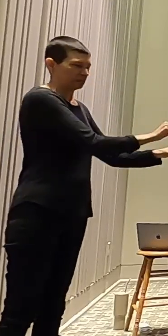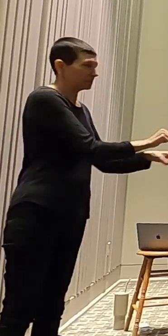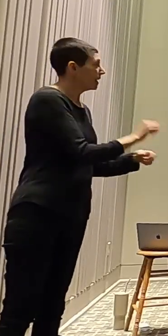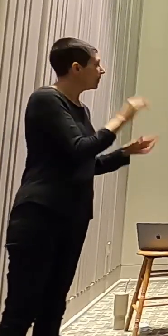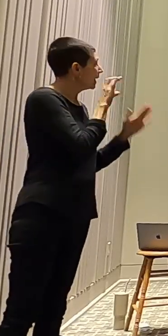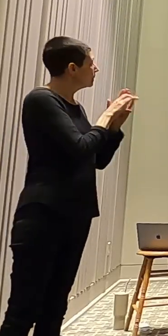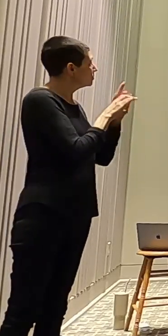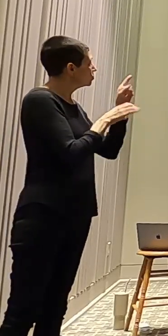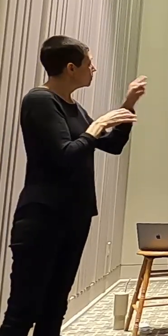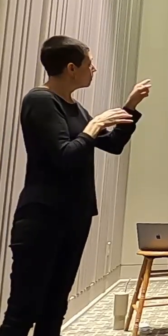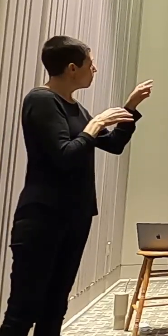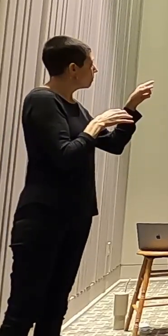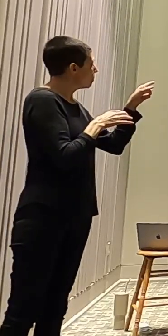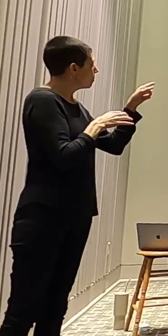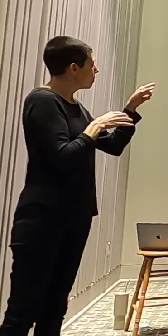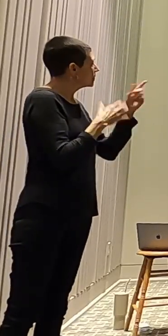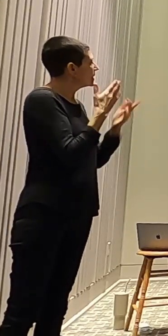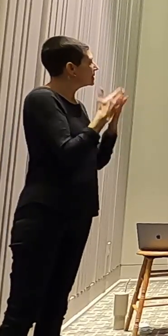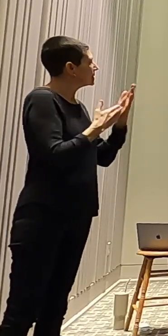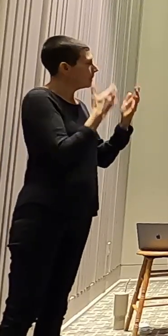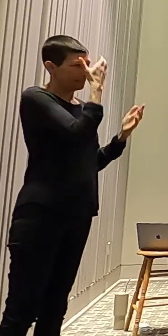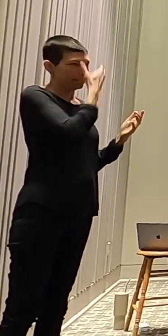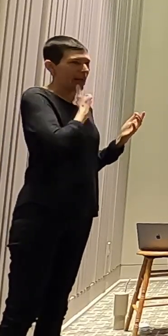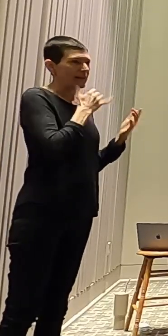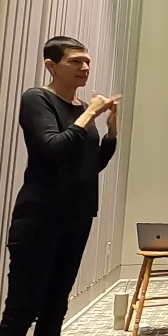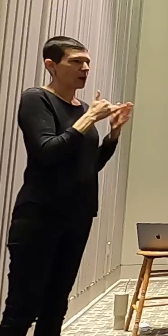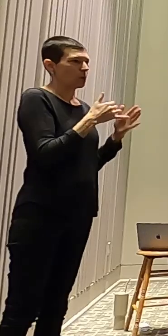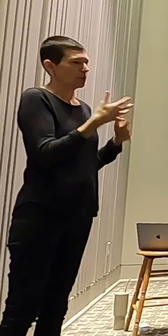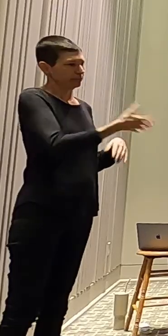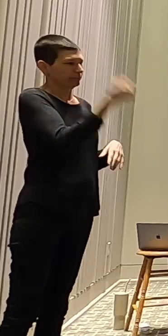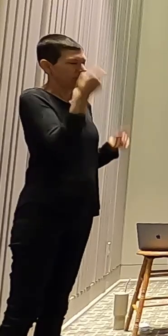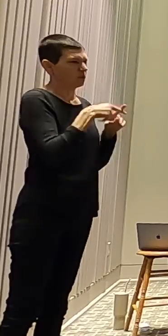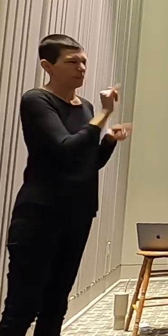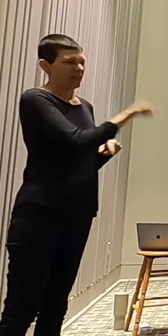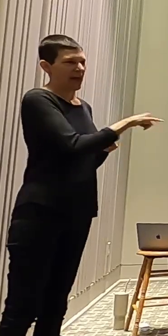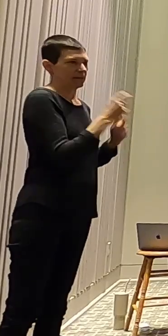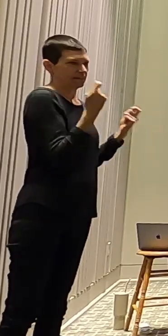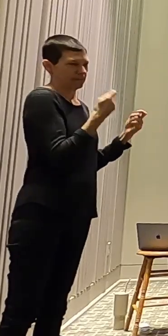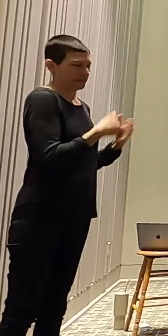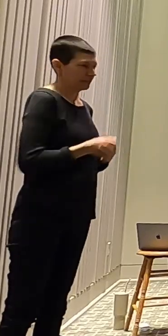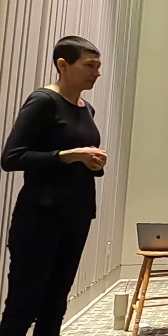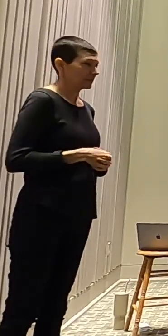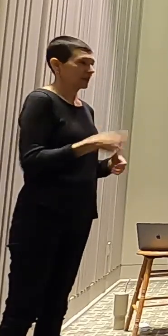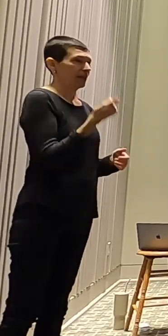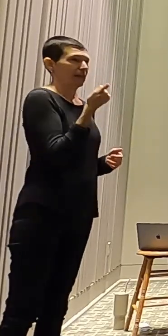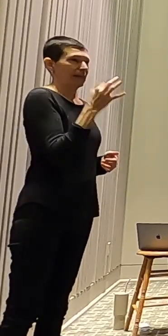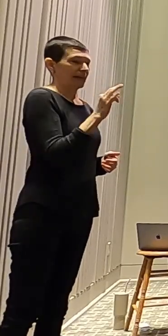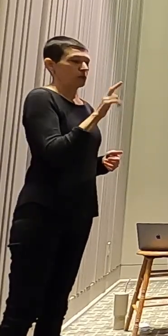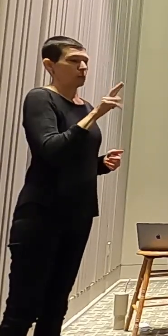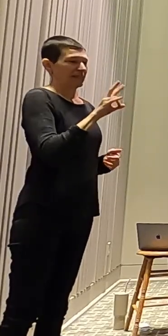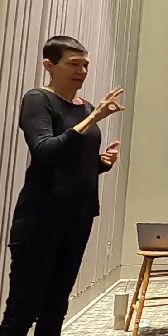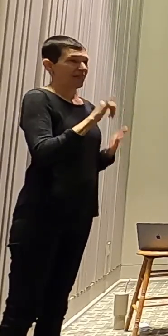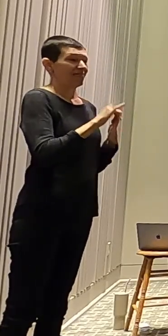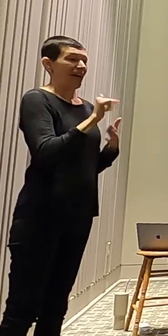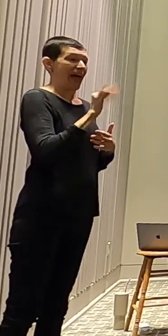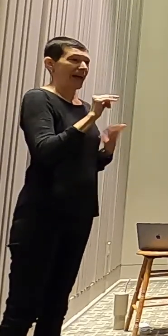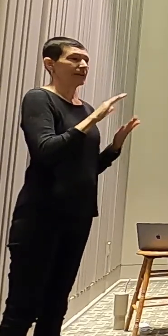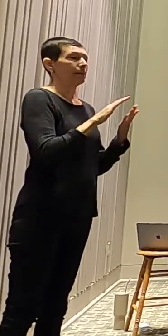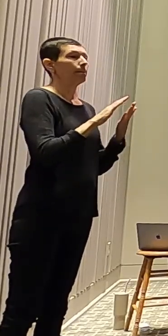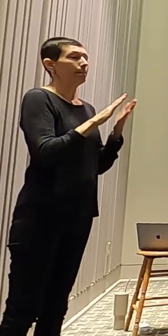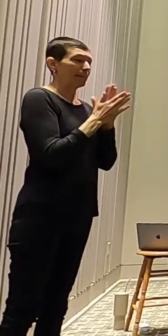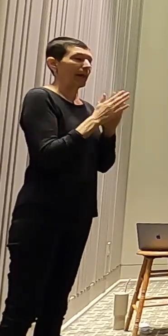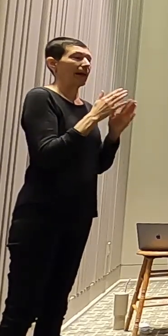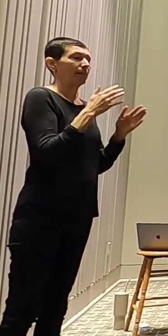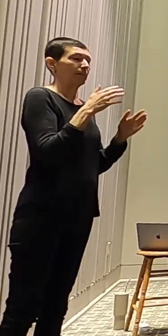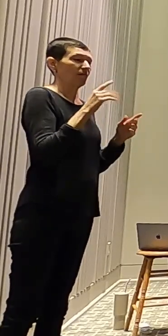on the screen there are some masks that were taken from this potlatch. In 1927, the act made it illegal for First